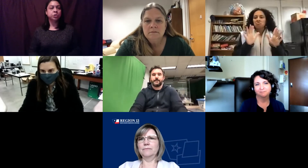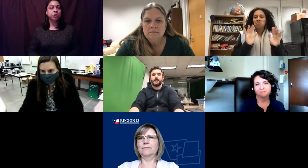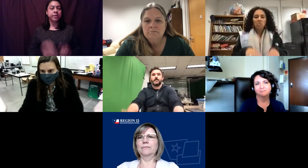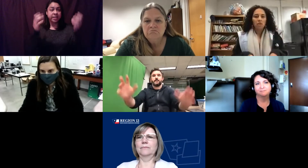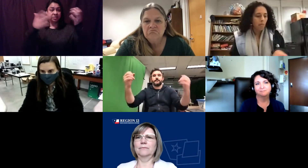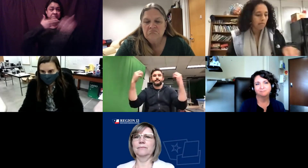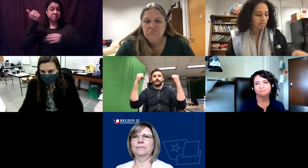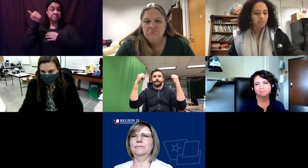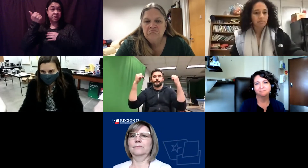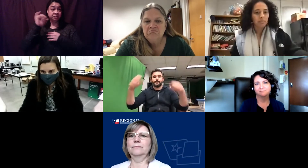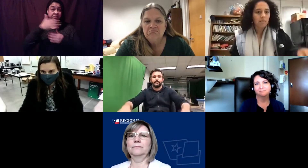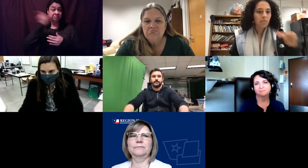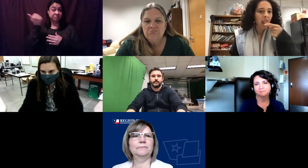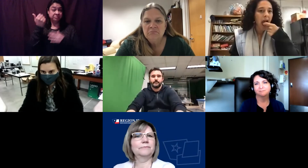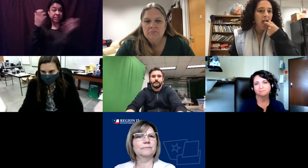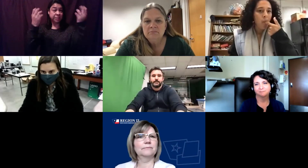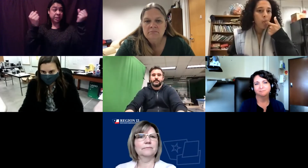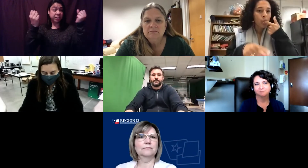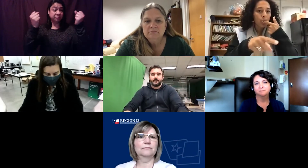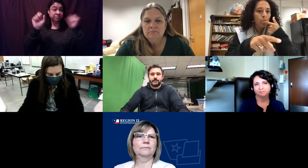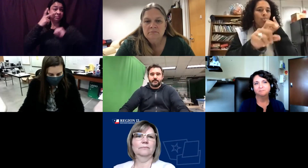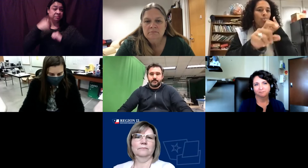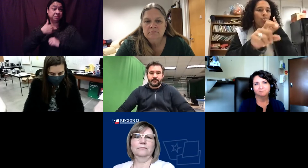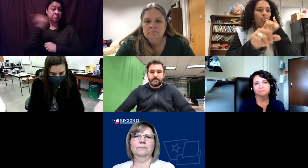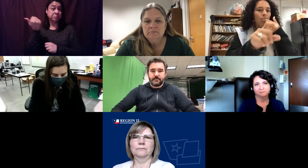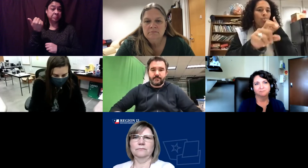So we'll try that. Is this better?